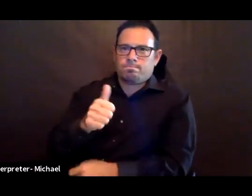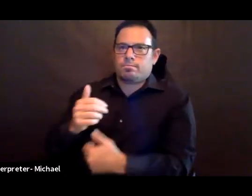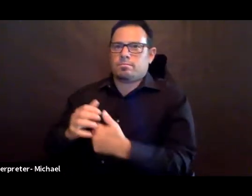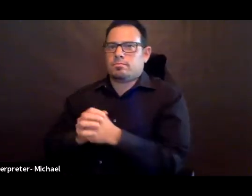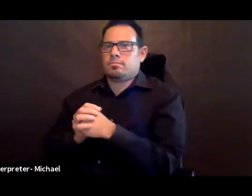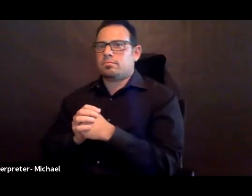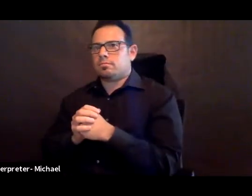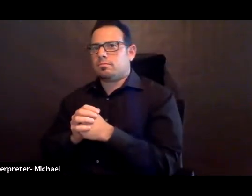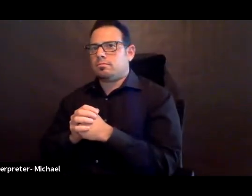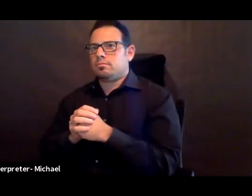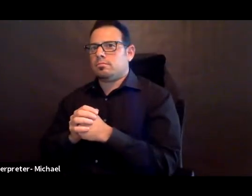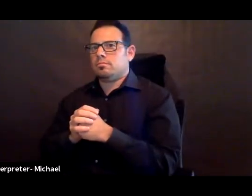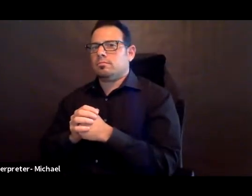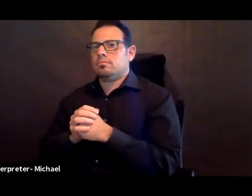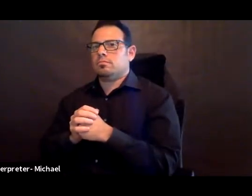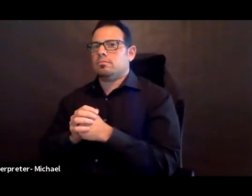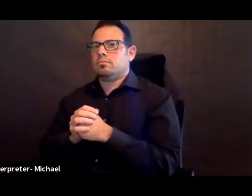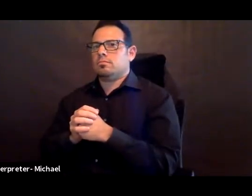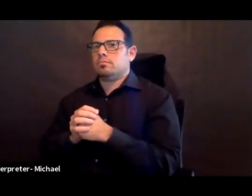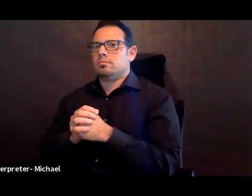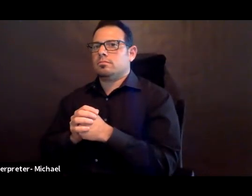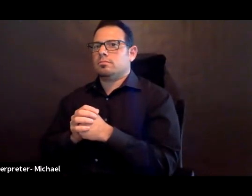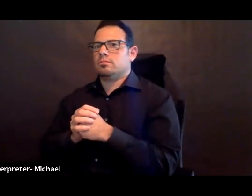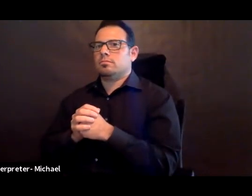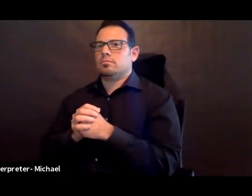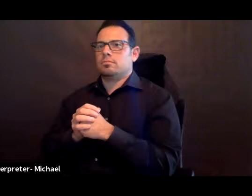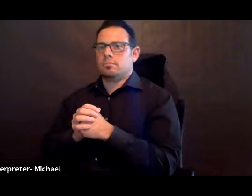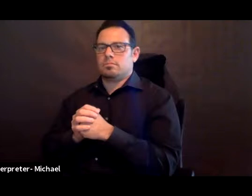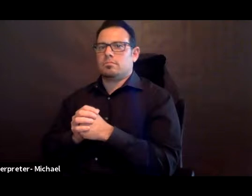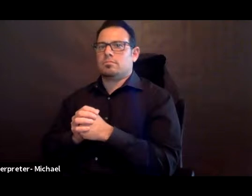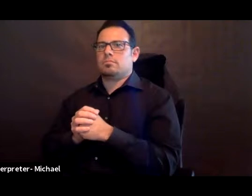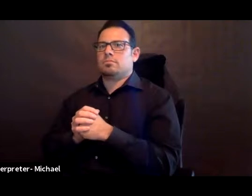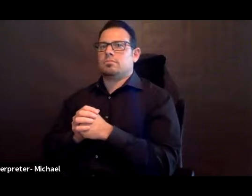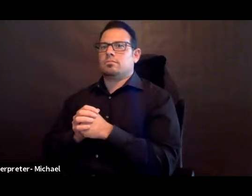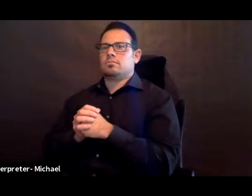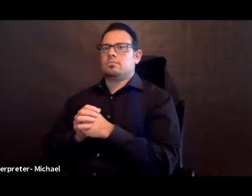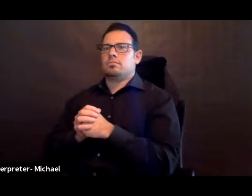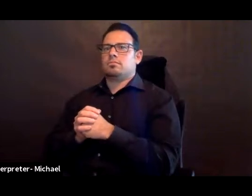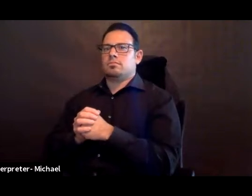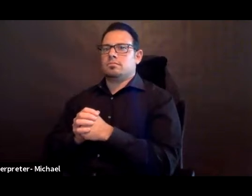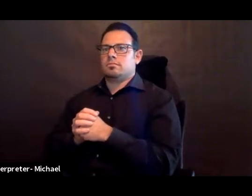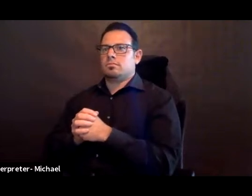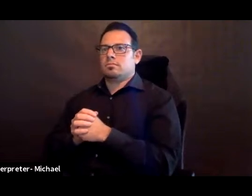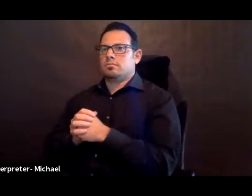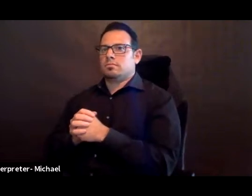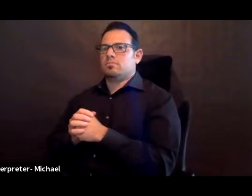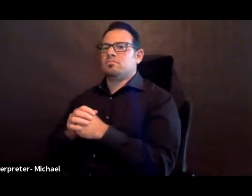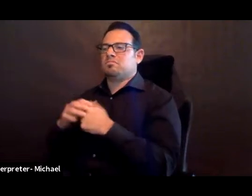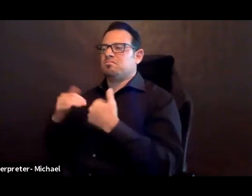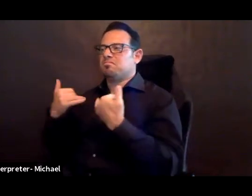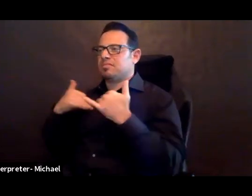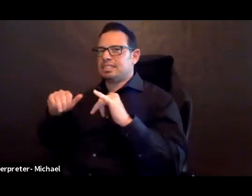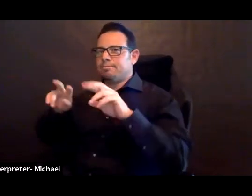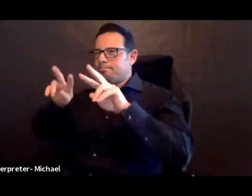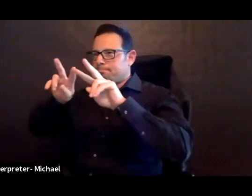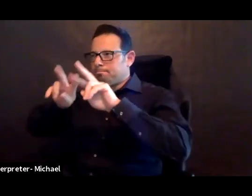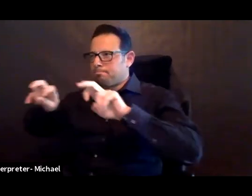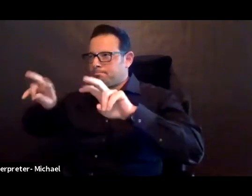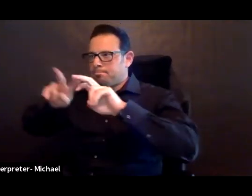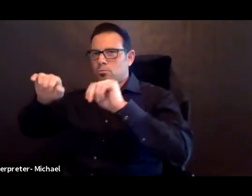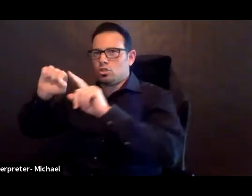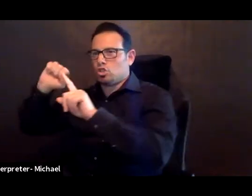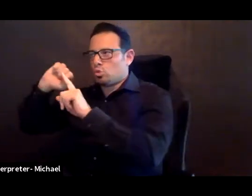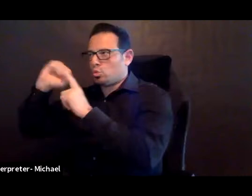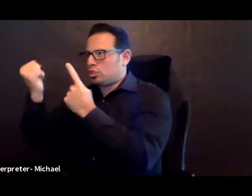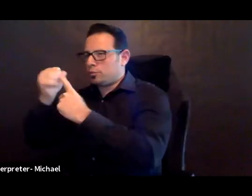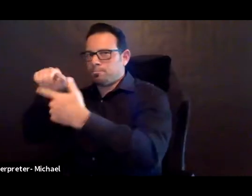analysis phase at this point. There are no discussions about specific recommendations, but it continues to be something that we